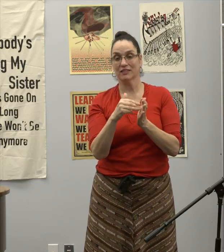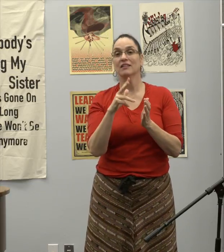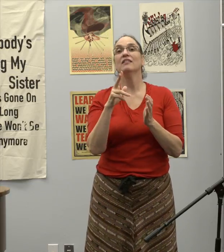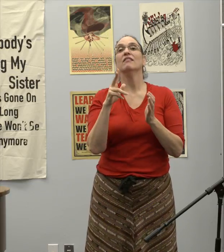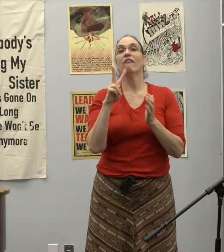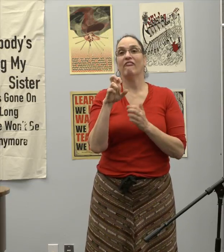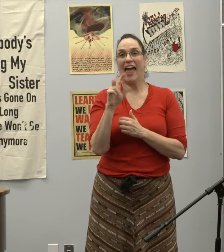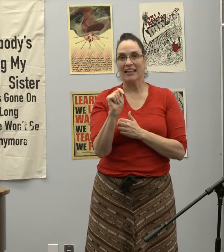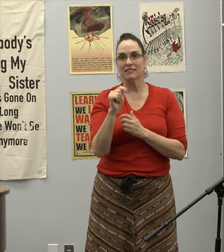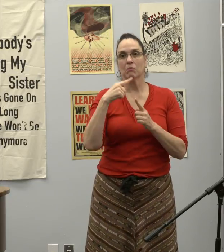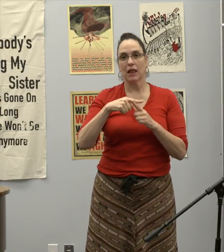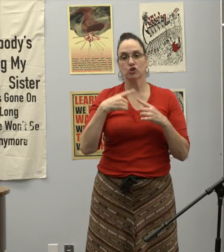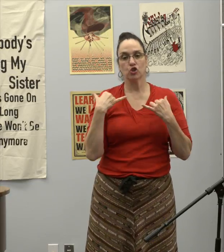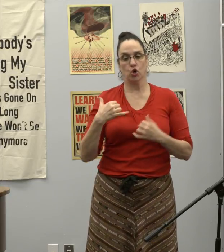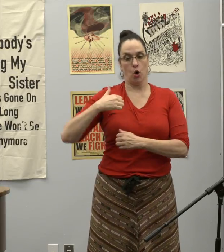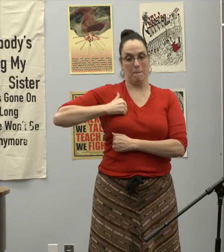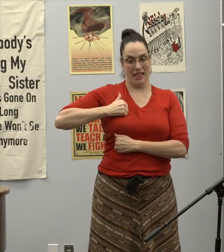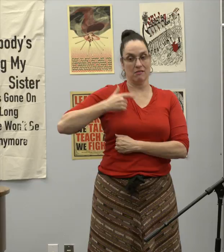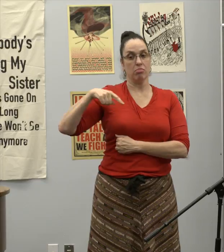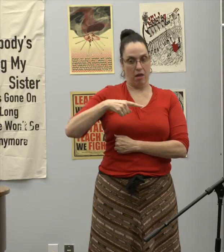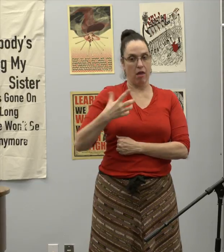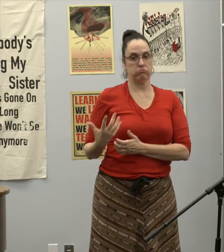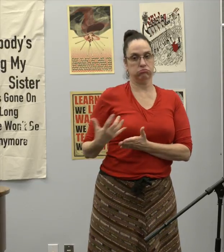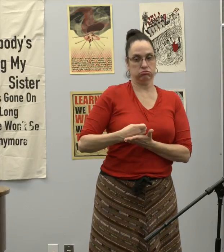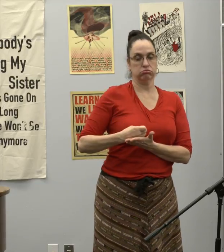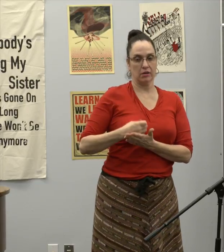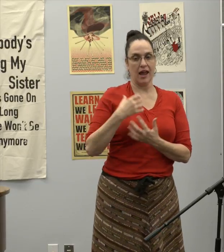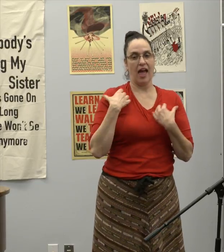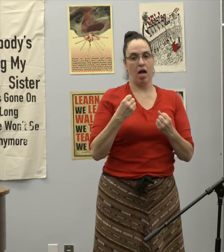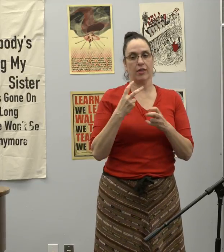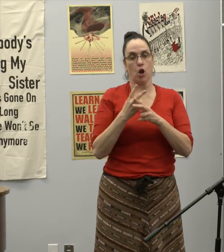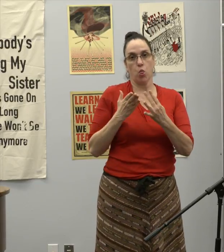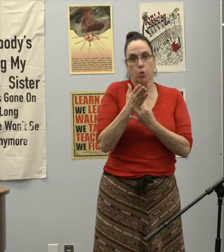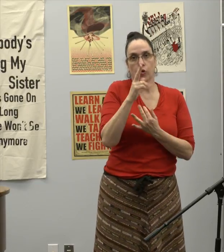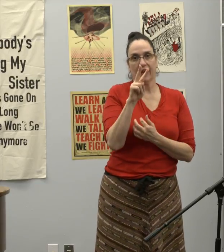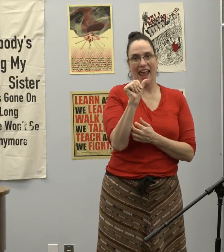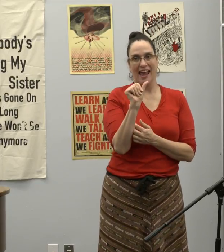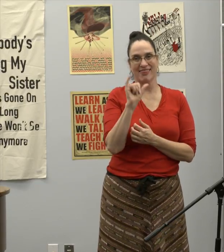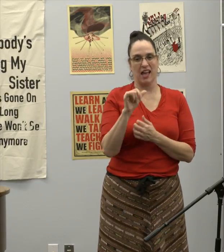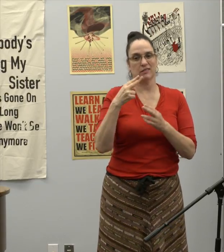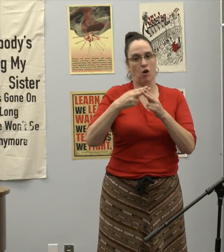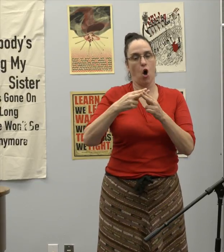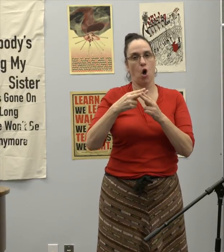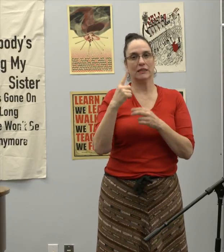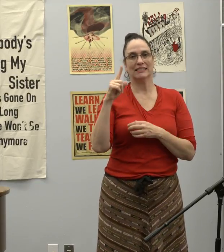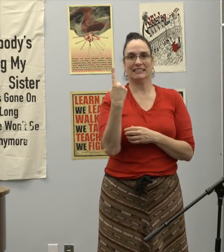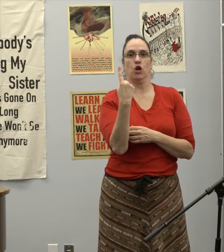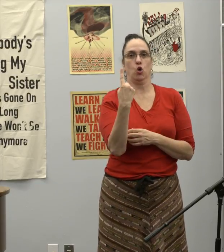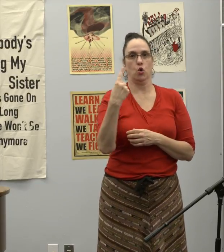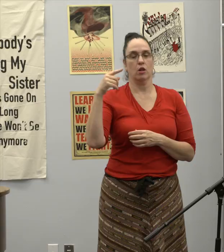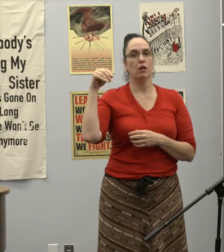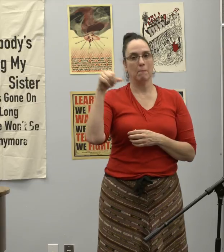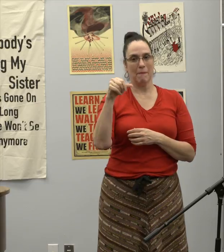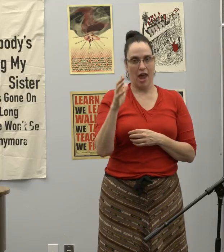15 million veterans and current military get their health care through the VA. That's single payer.